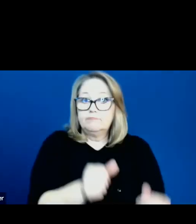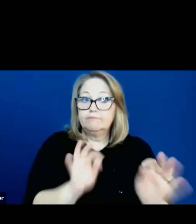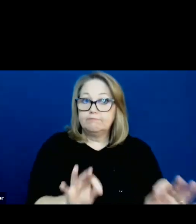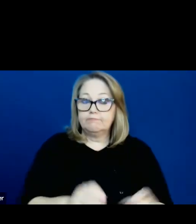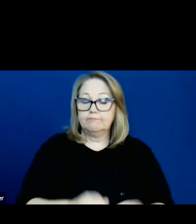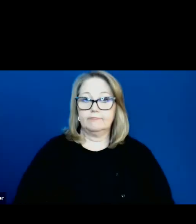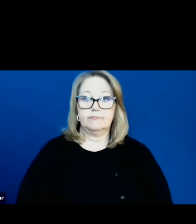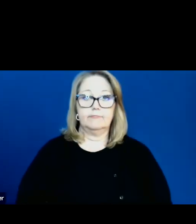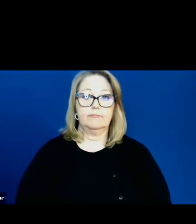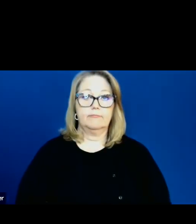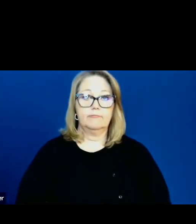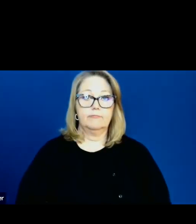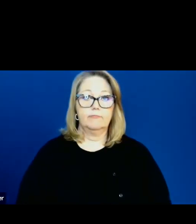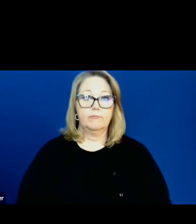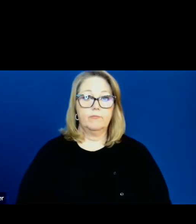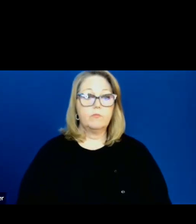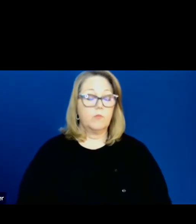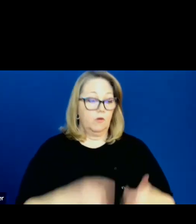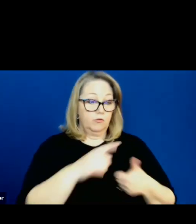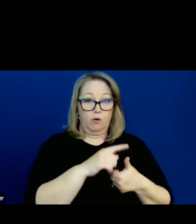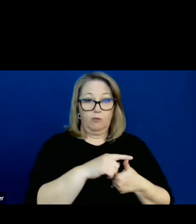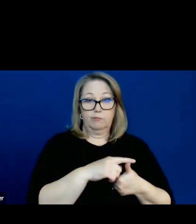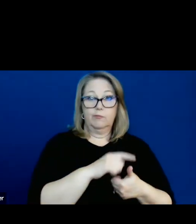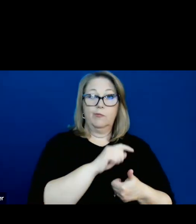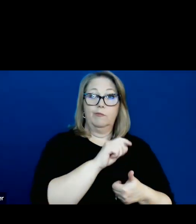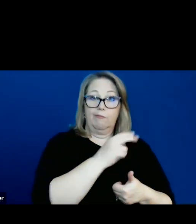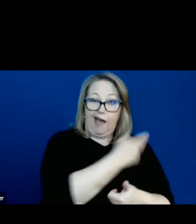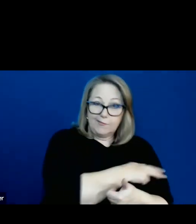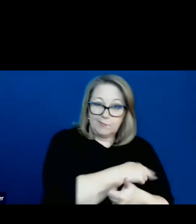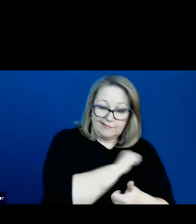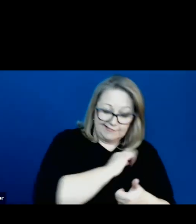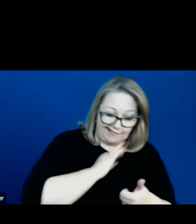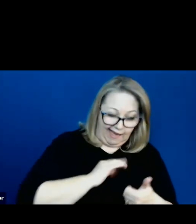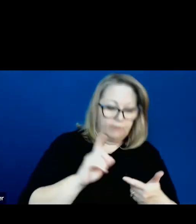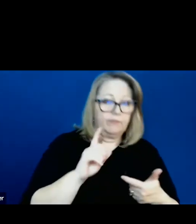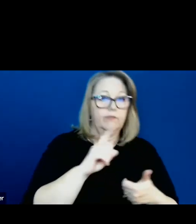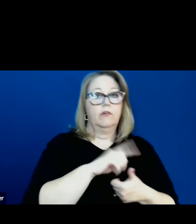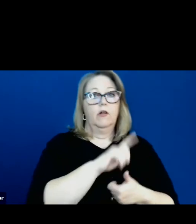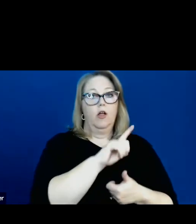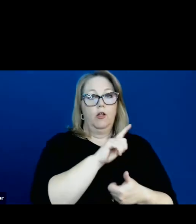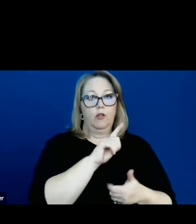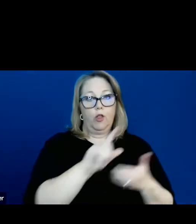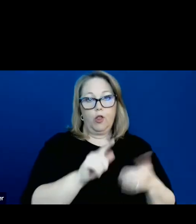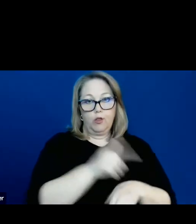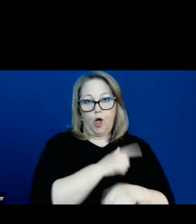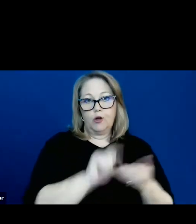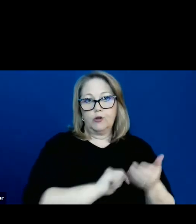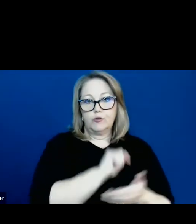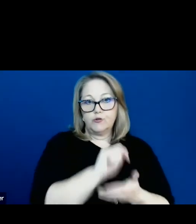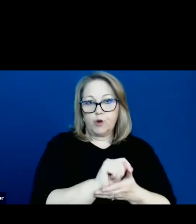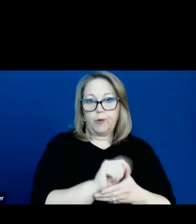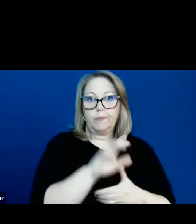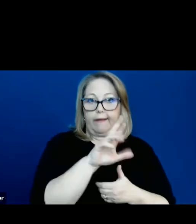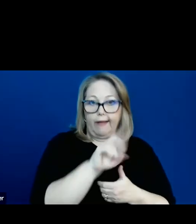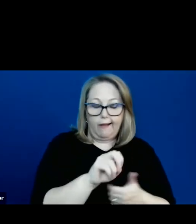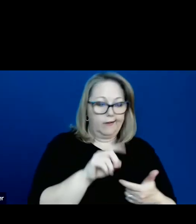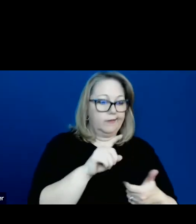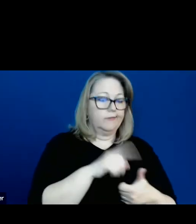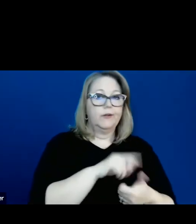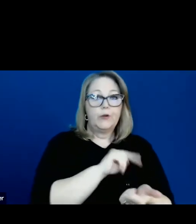In addition to long-term care facility staff and residents, the immunization program has worked with the state aging and disability services division